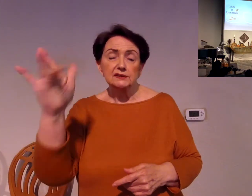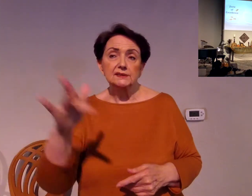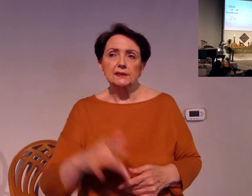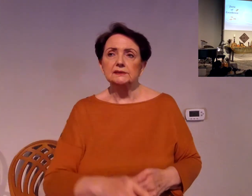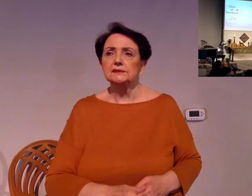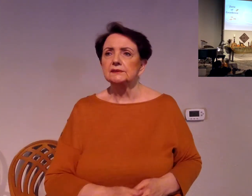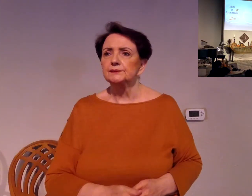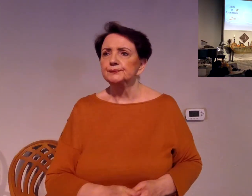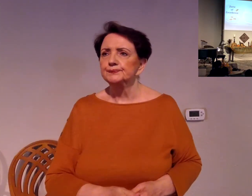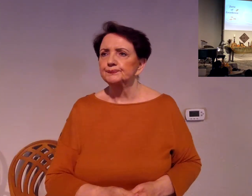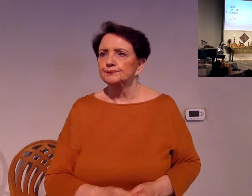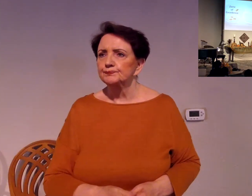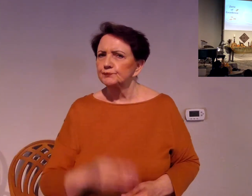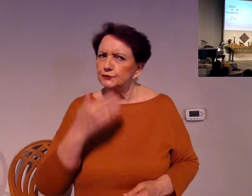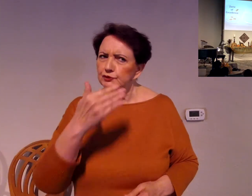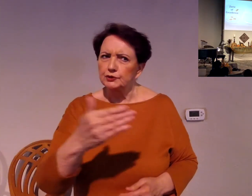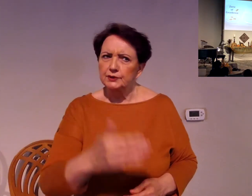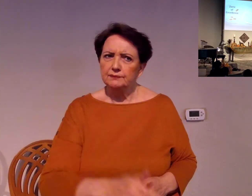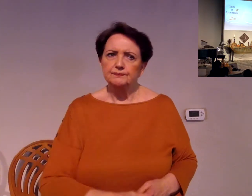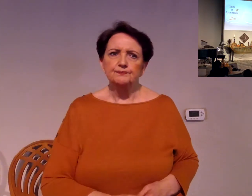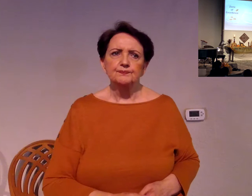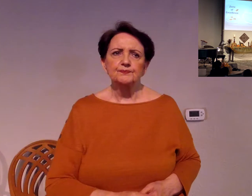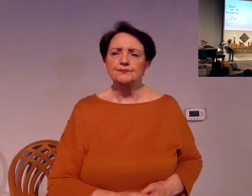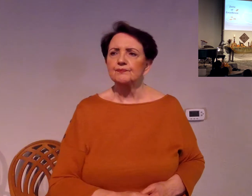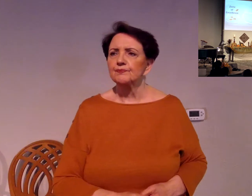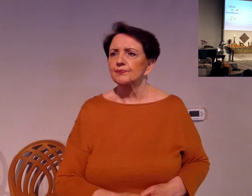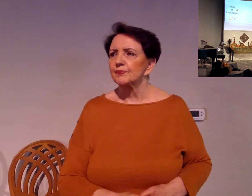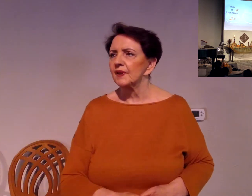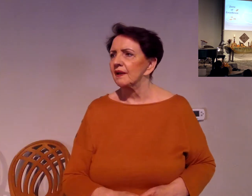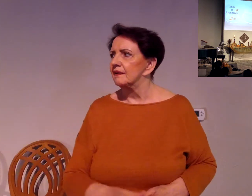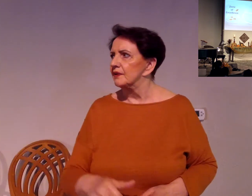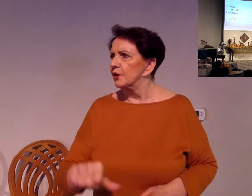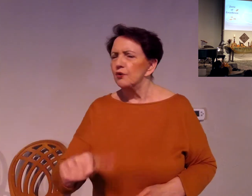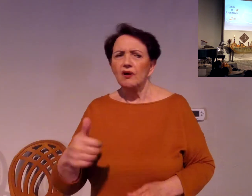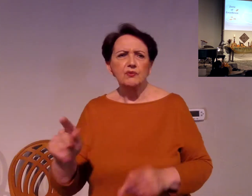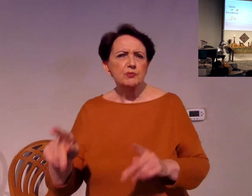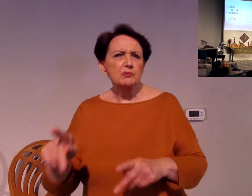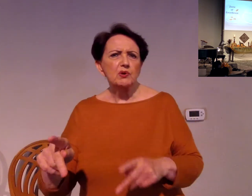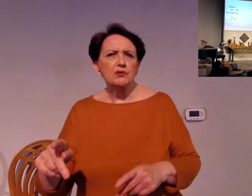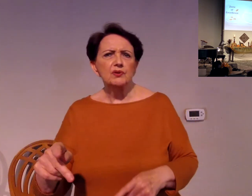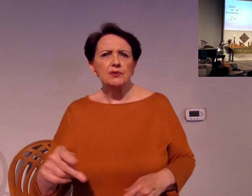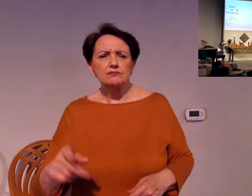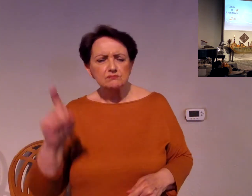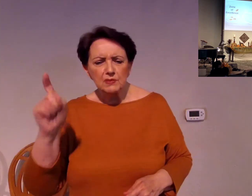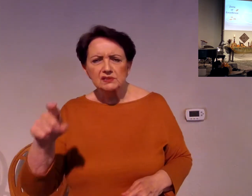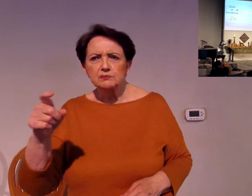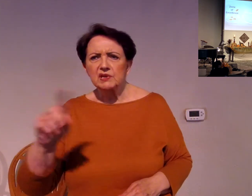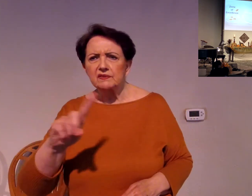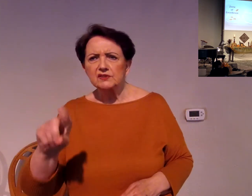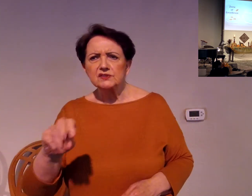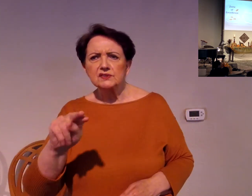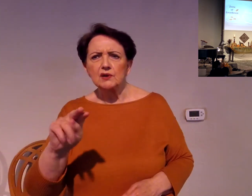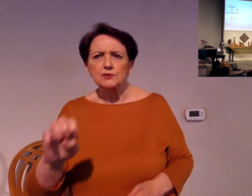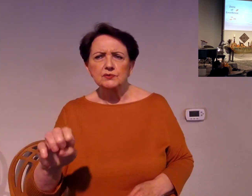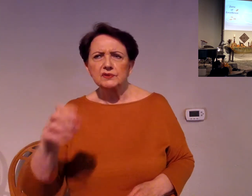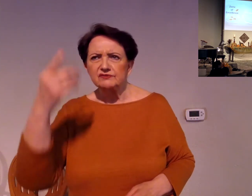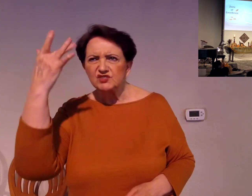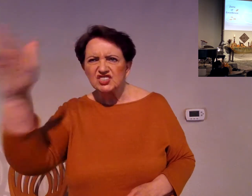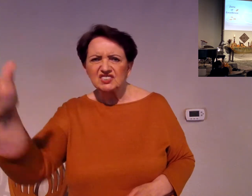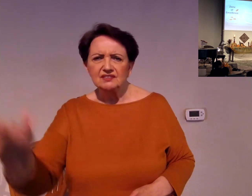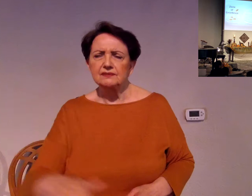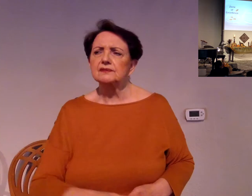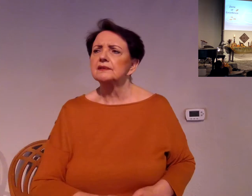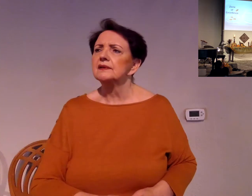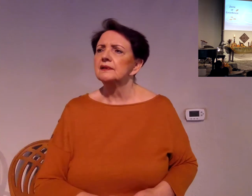Okay. So far, everybody else must be in the zone of genius. I don't know. So these zones. So